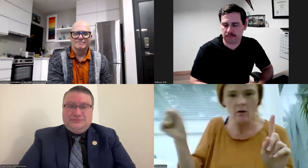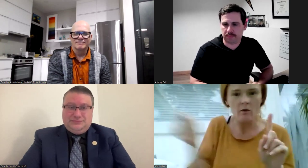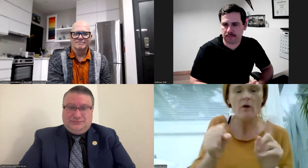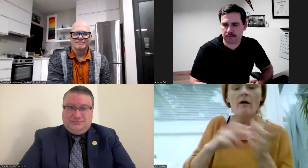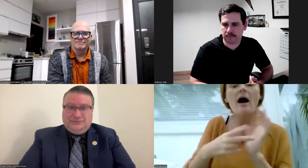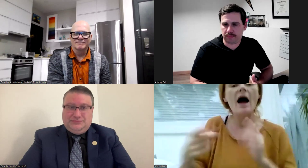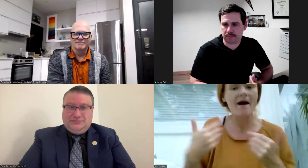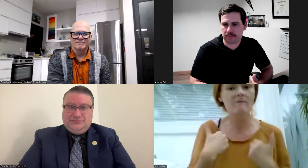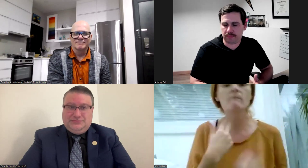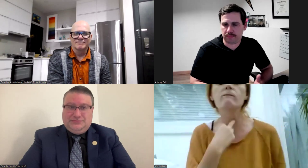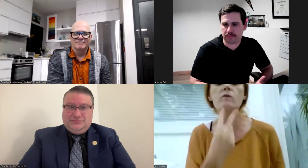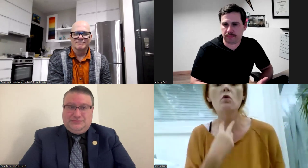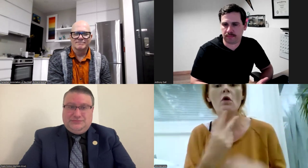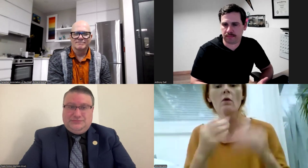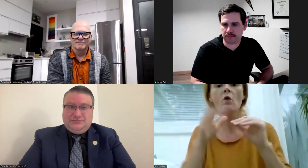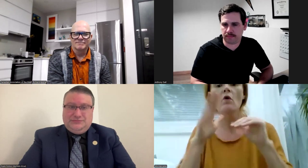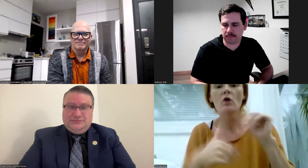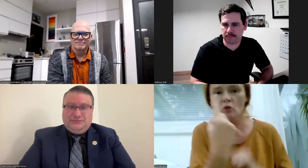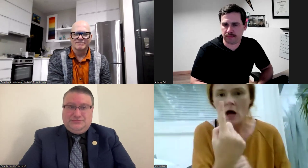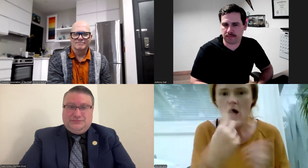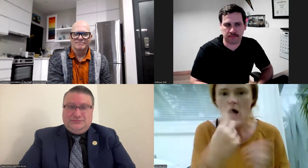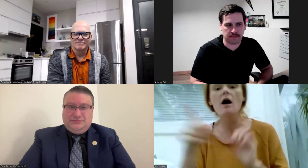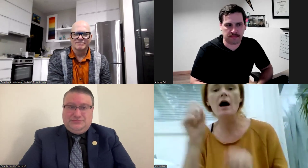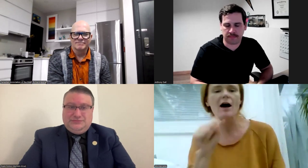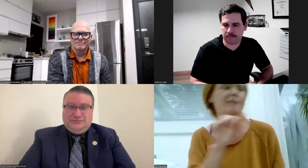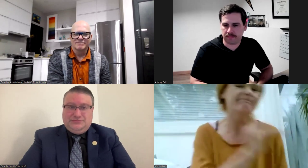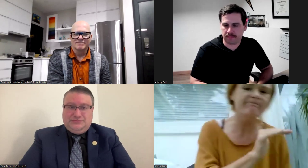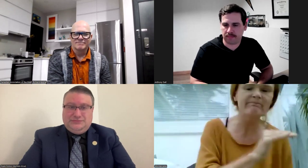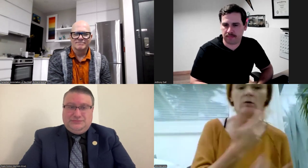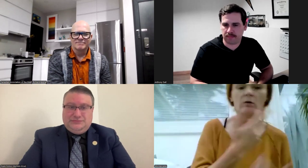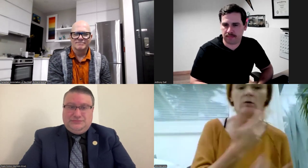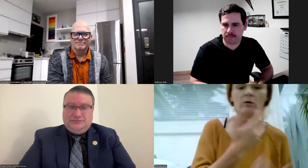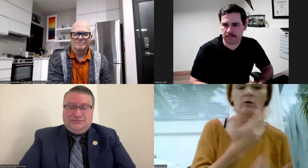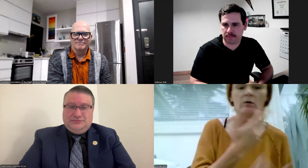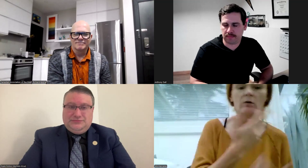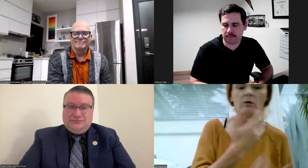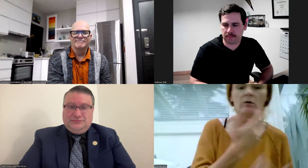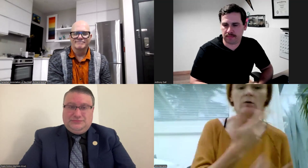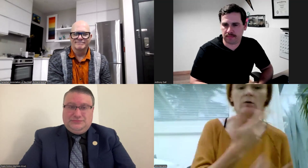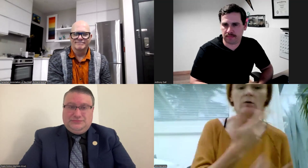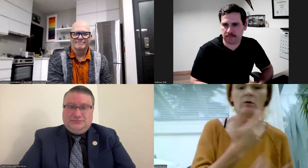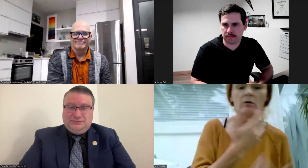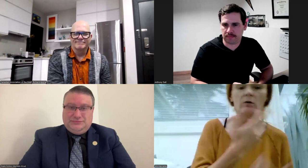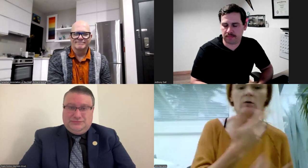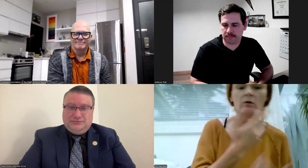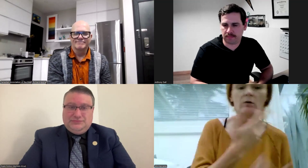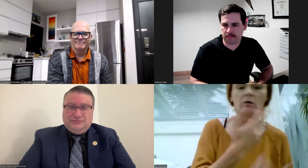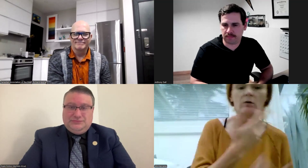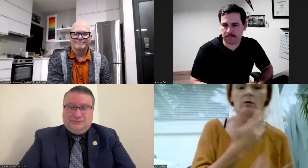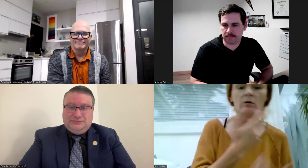narrative there, and they're saying we don't need to, they're just one interpreter being the voice of both of